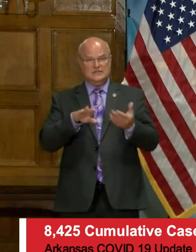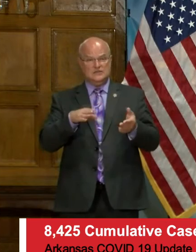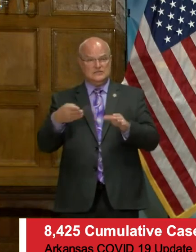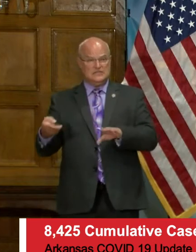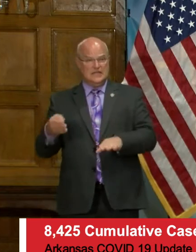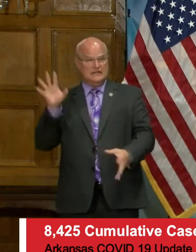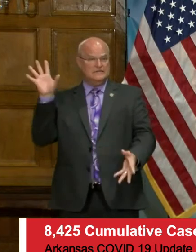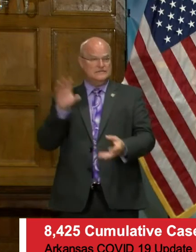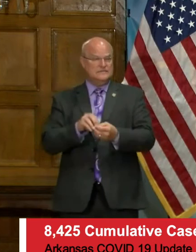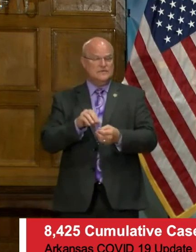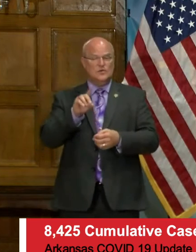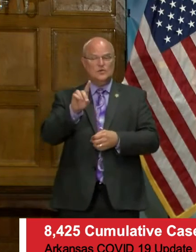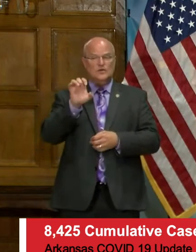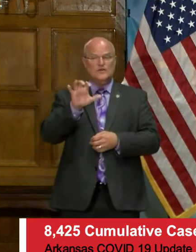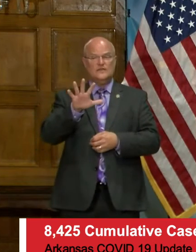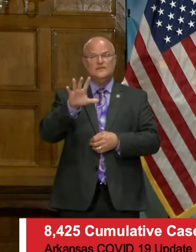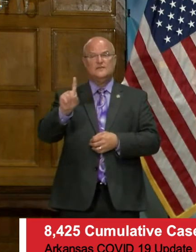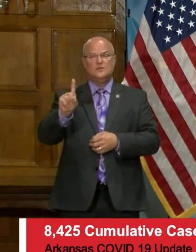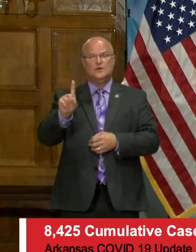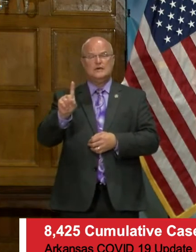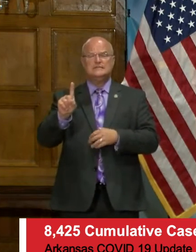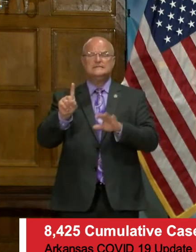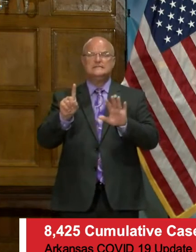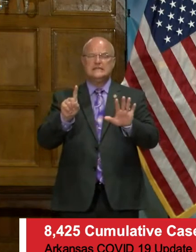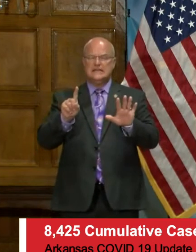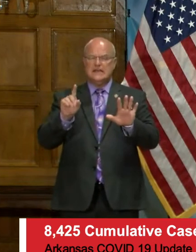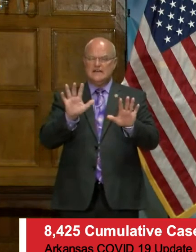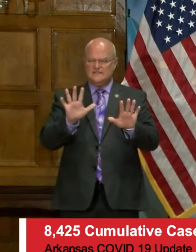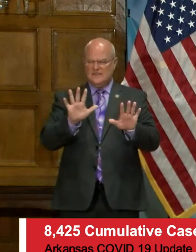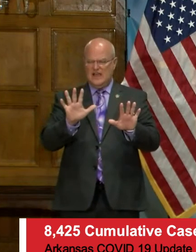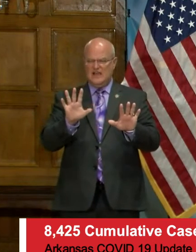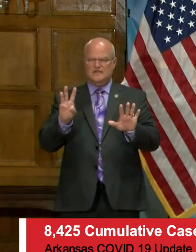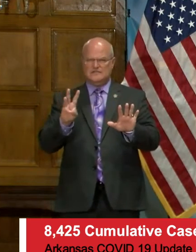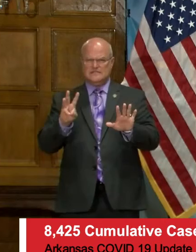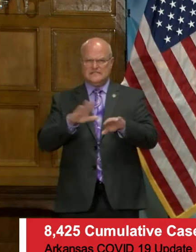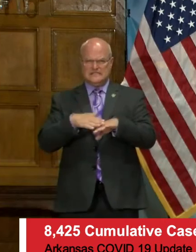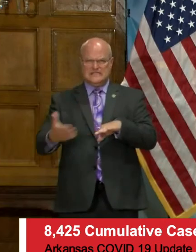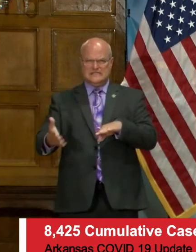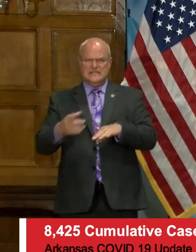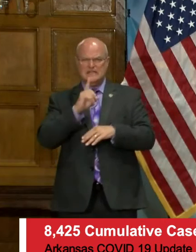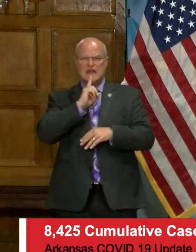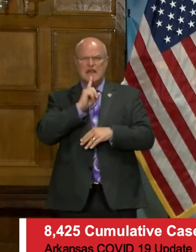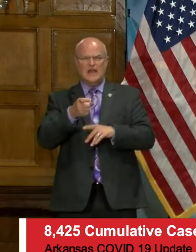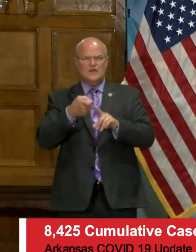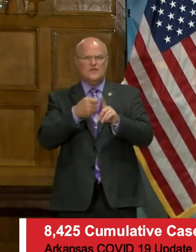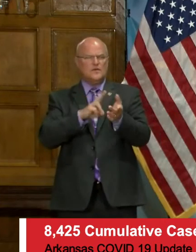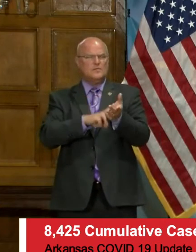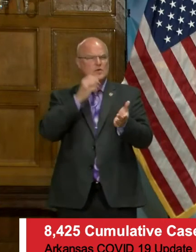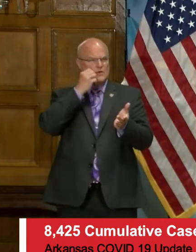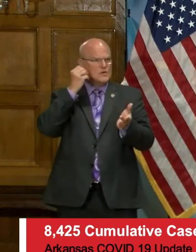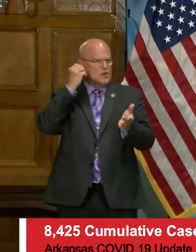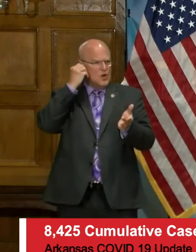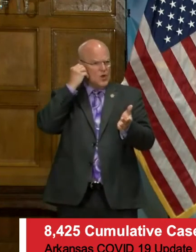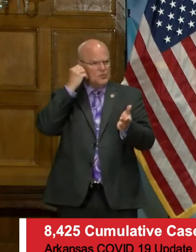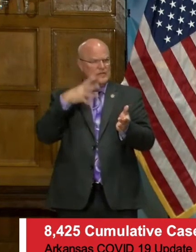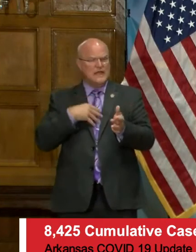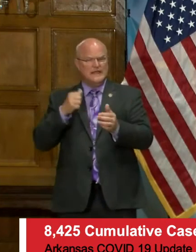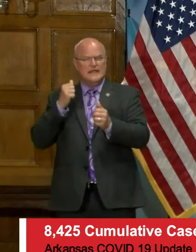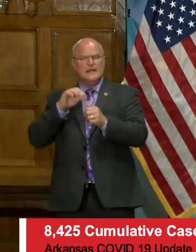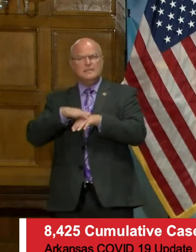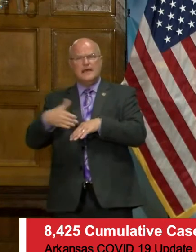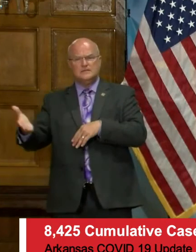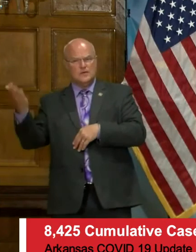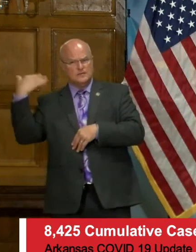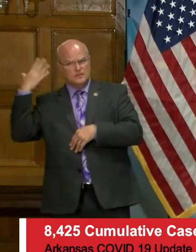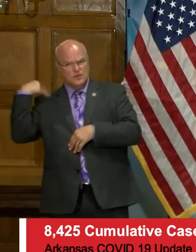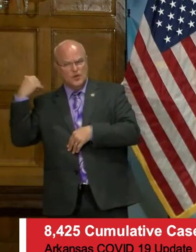a total of 151. Now, about 5 or 6 of those deaths were actually from nursing homes, and they had passed away